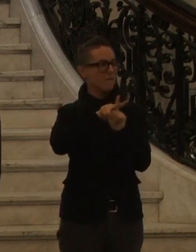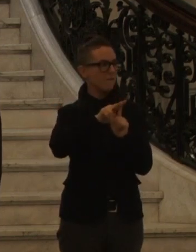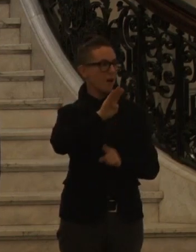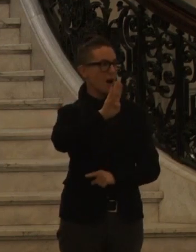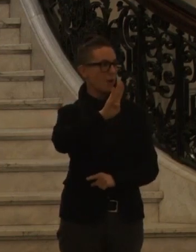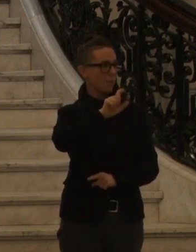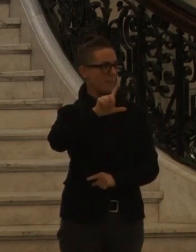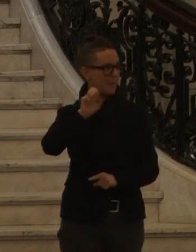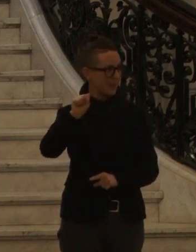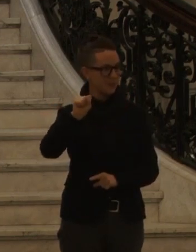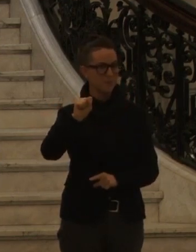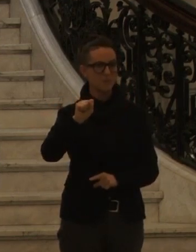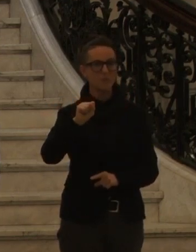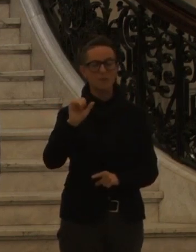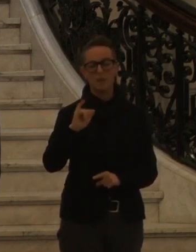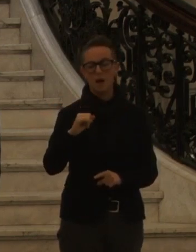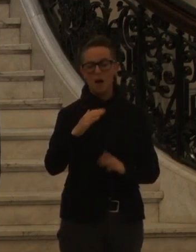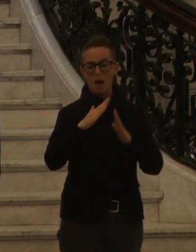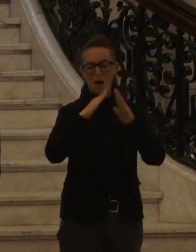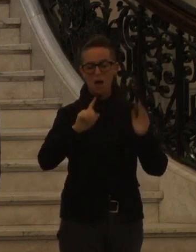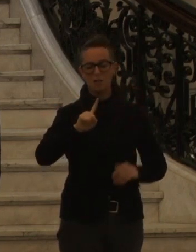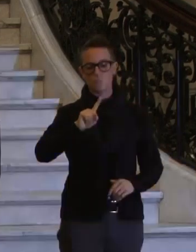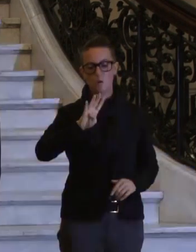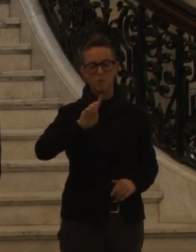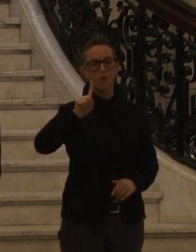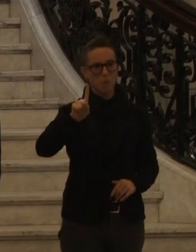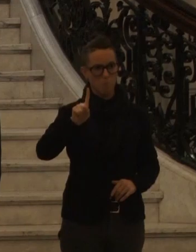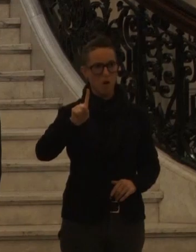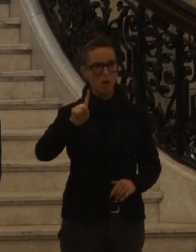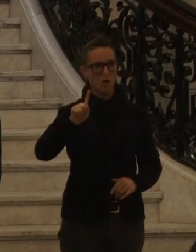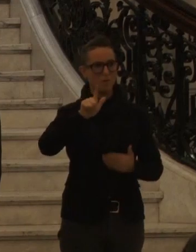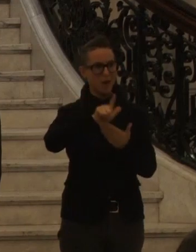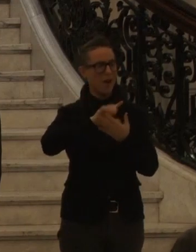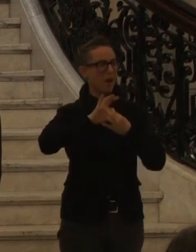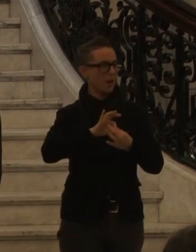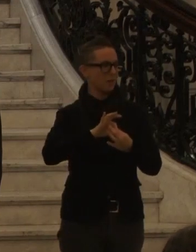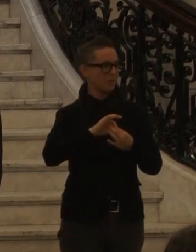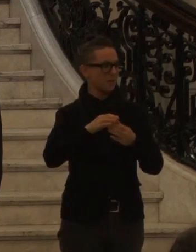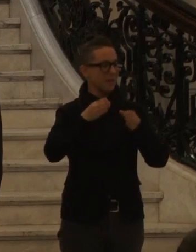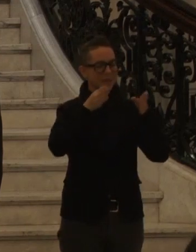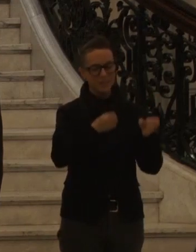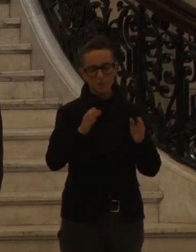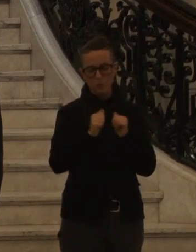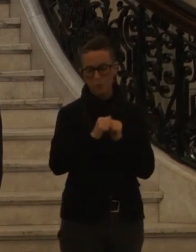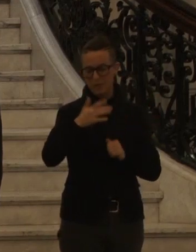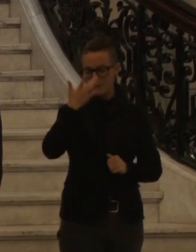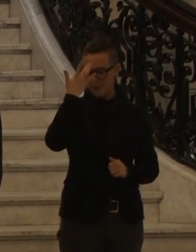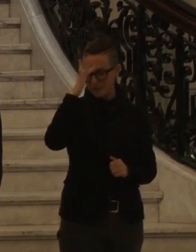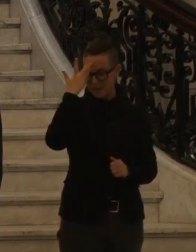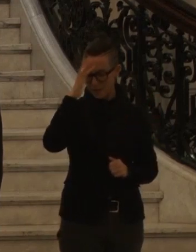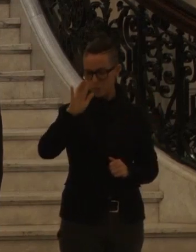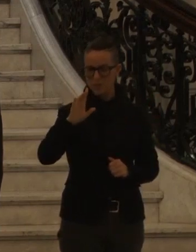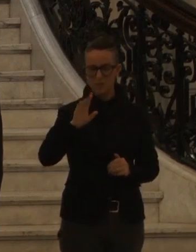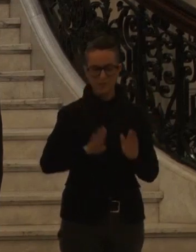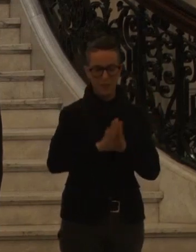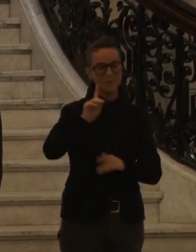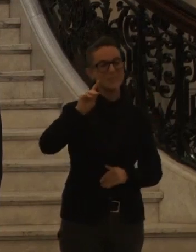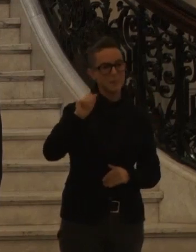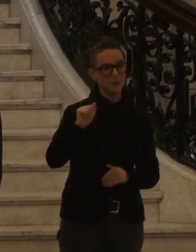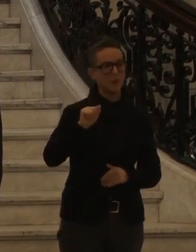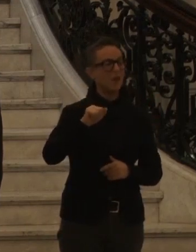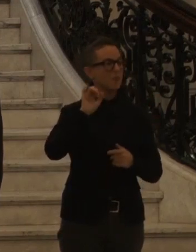committee-related topics such as House 141, an act relative to individuals with intellectual and developmental disabilities. And this